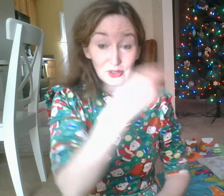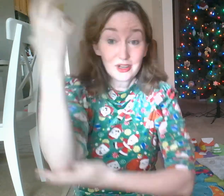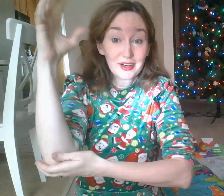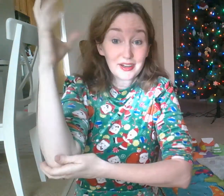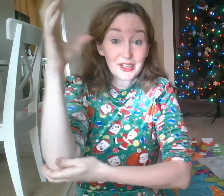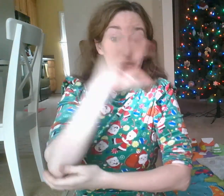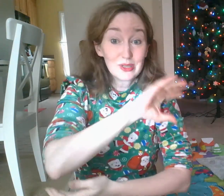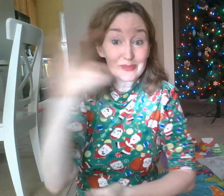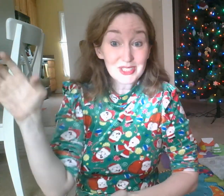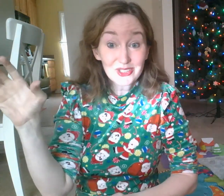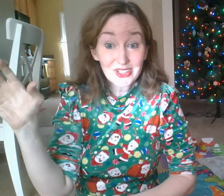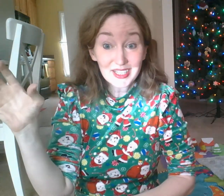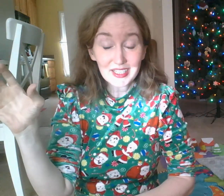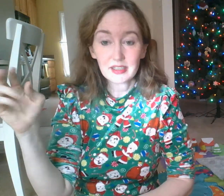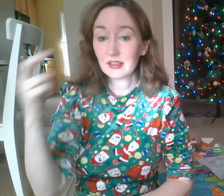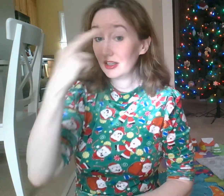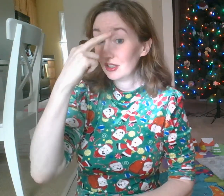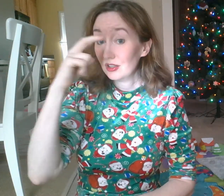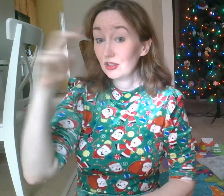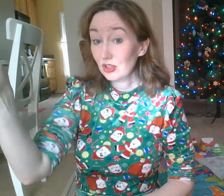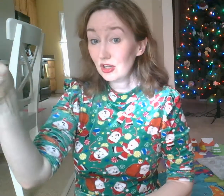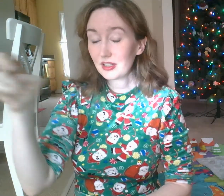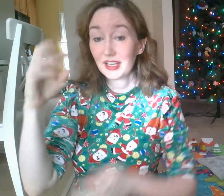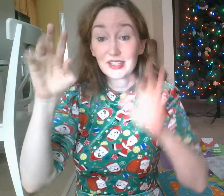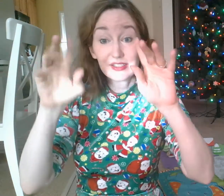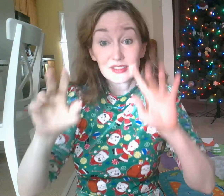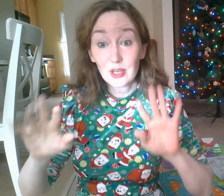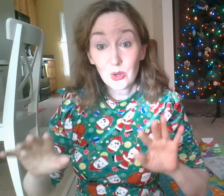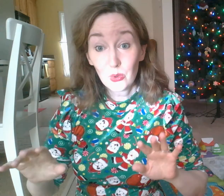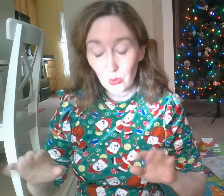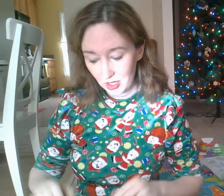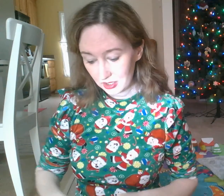Look, the Christmas tree. Look, the snow.